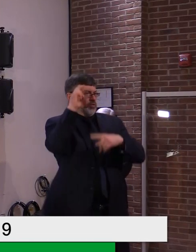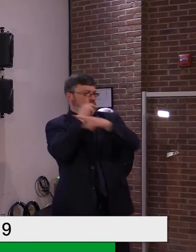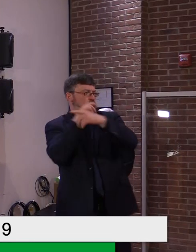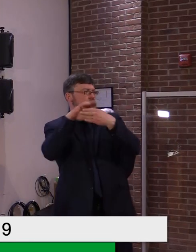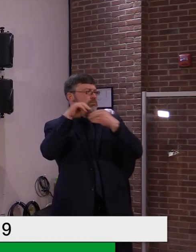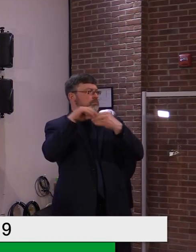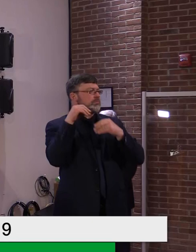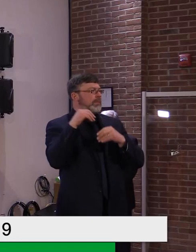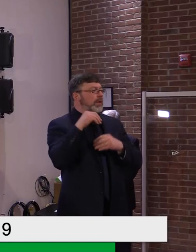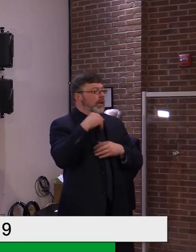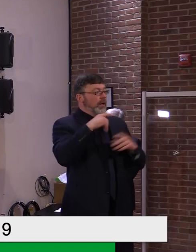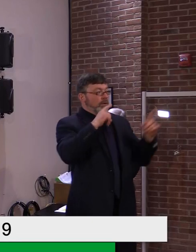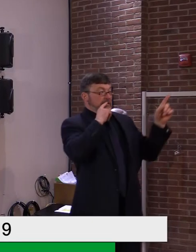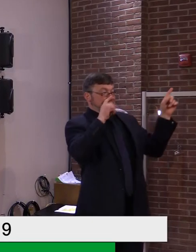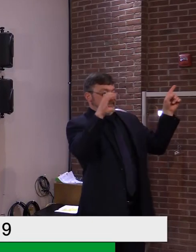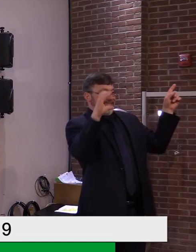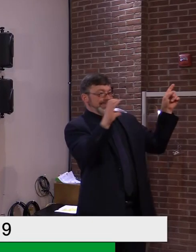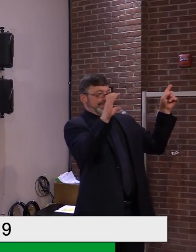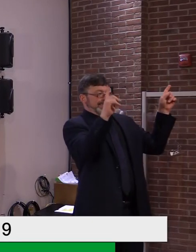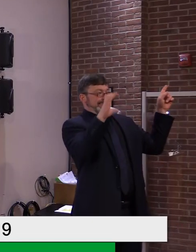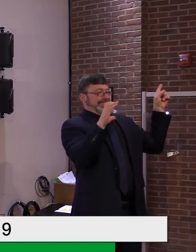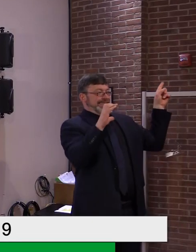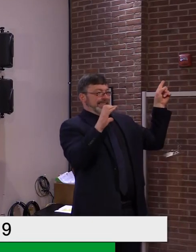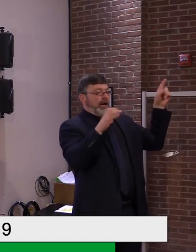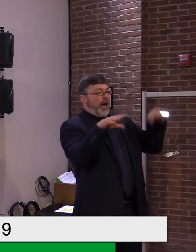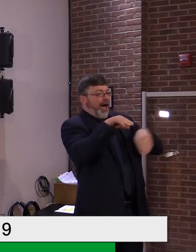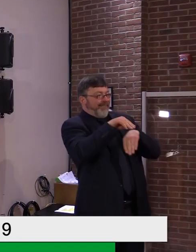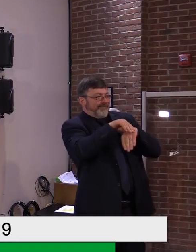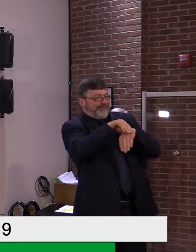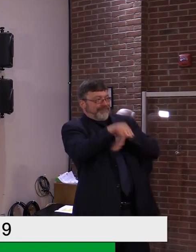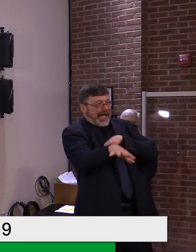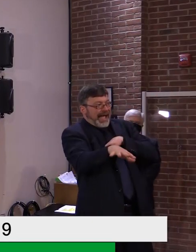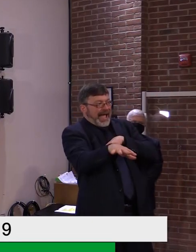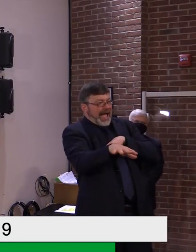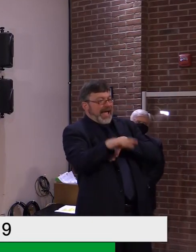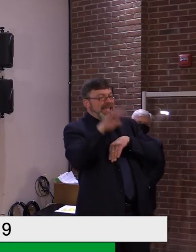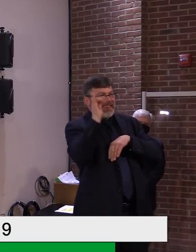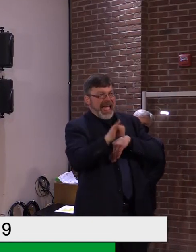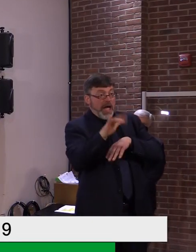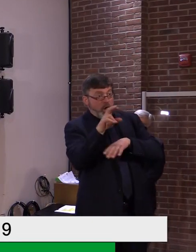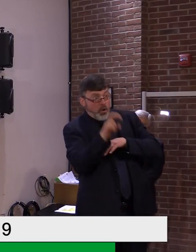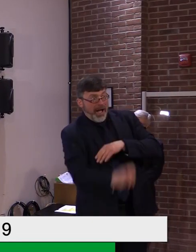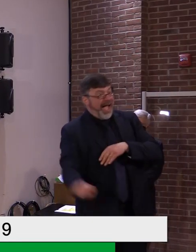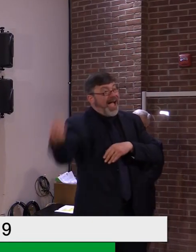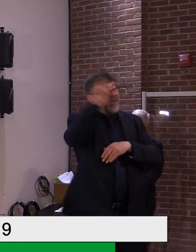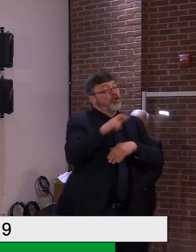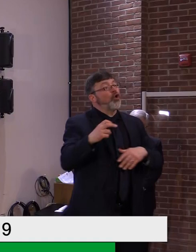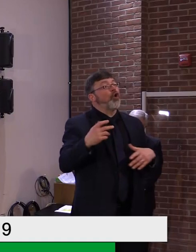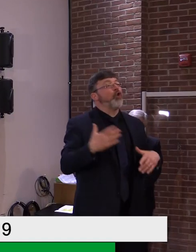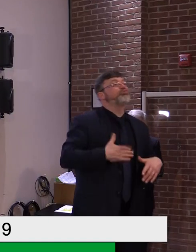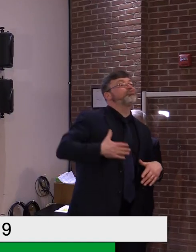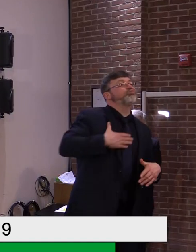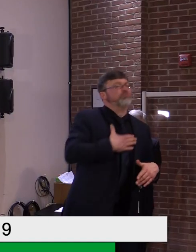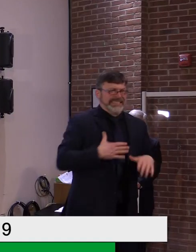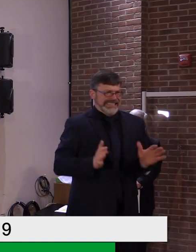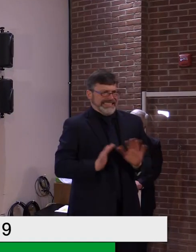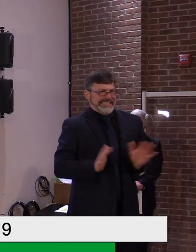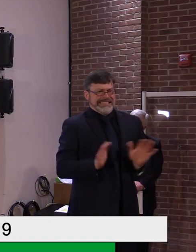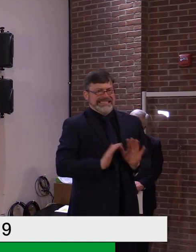circles, they're still counseling against travel, or they're calling it unnecessary travel, what have